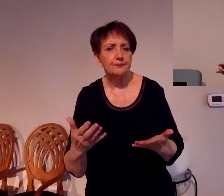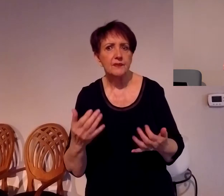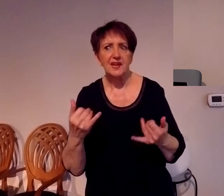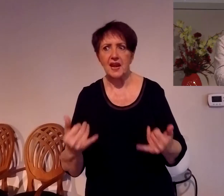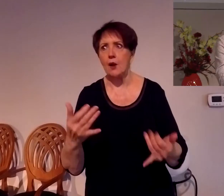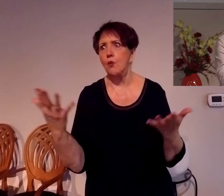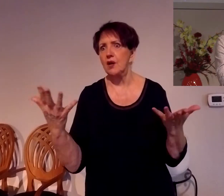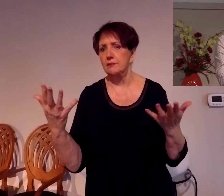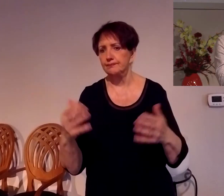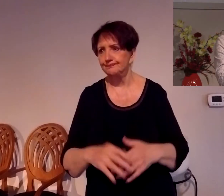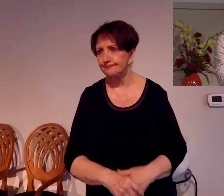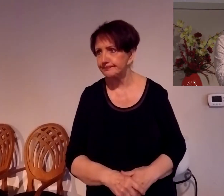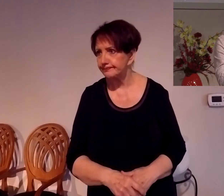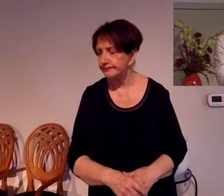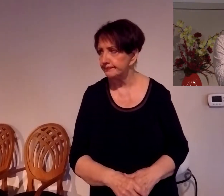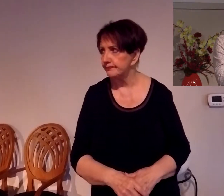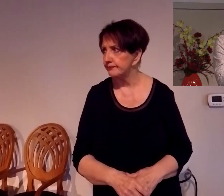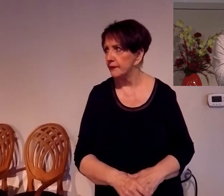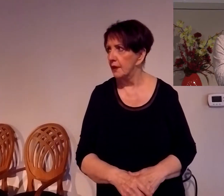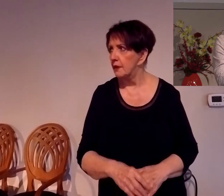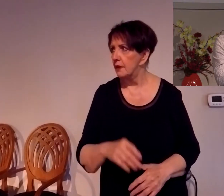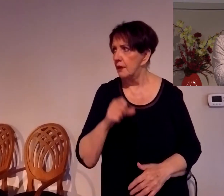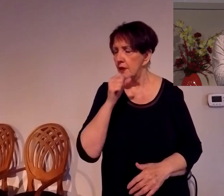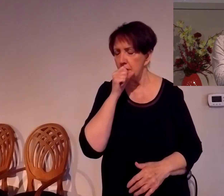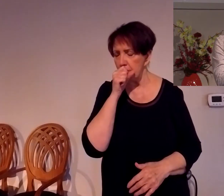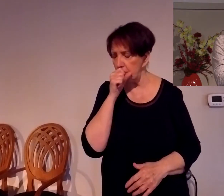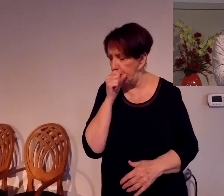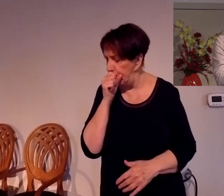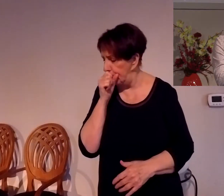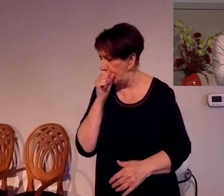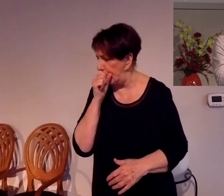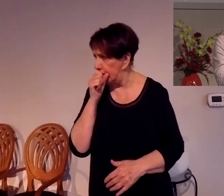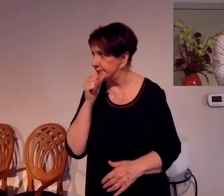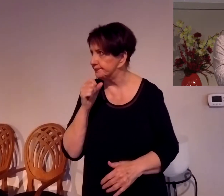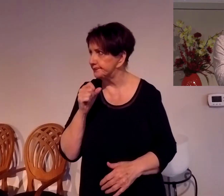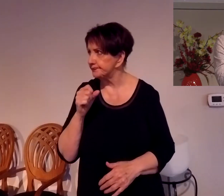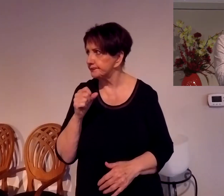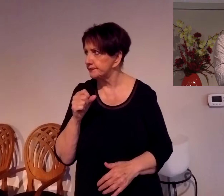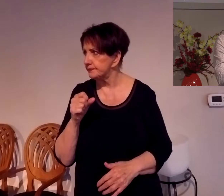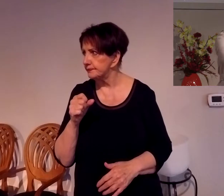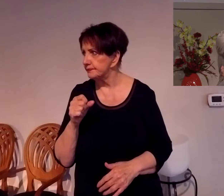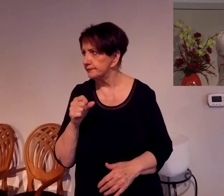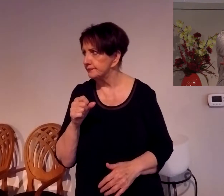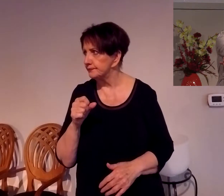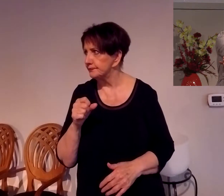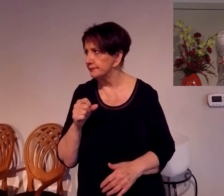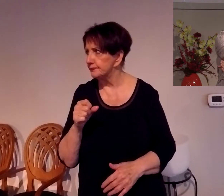what?" It said, "Don't move." And the car went.